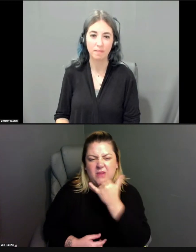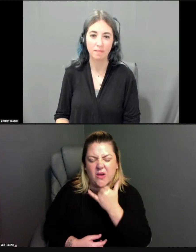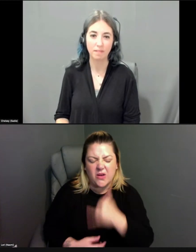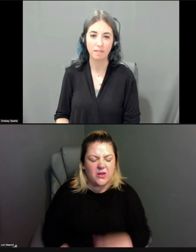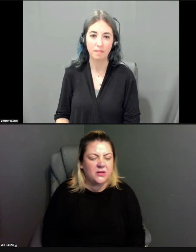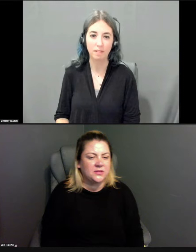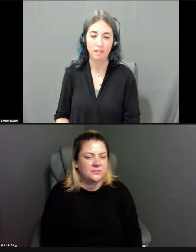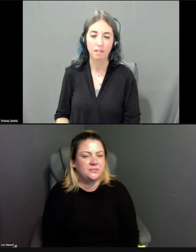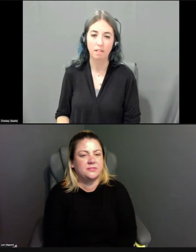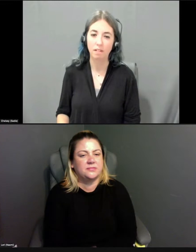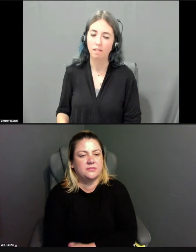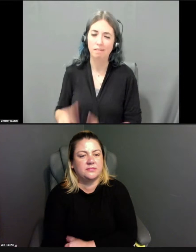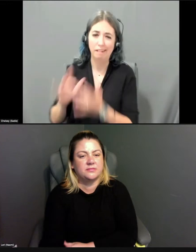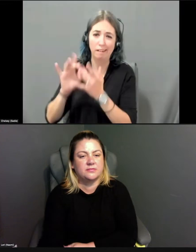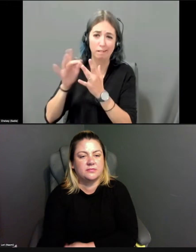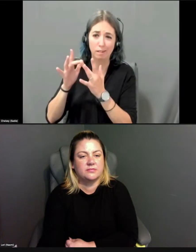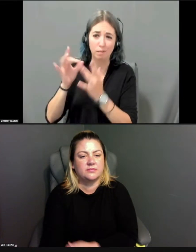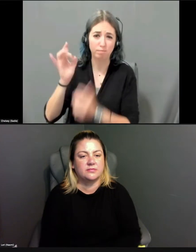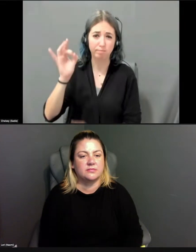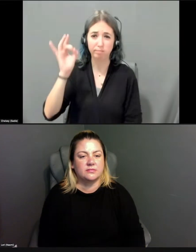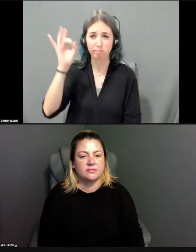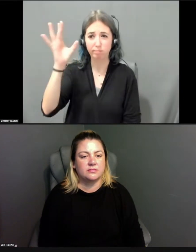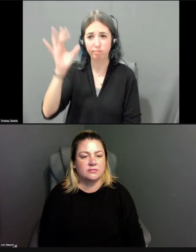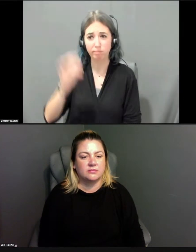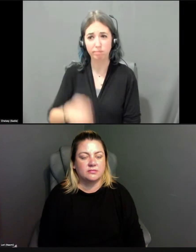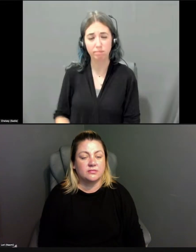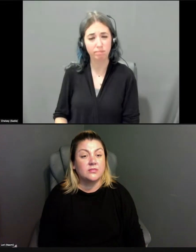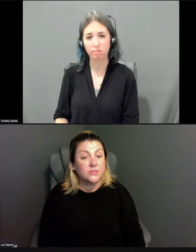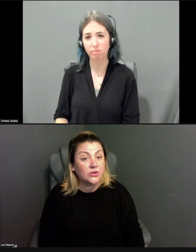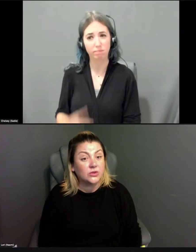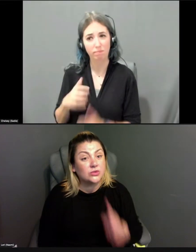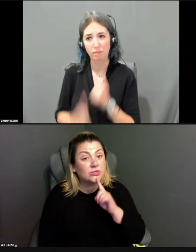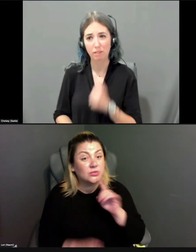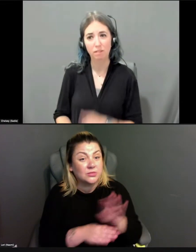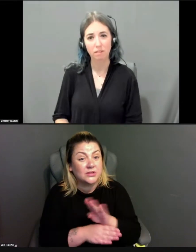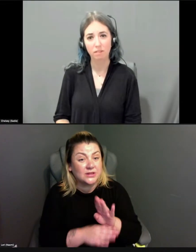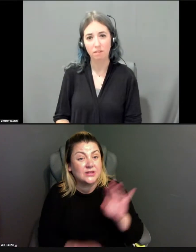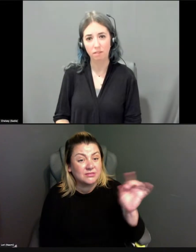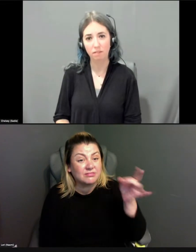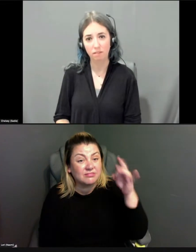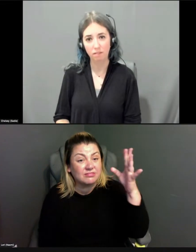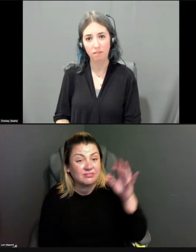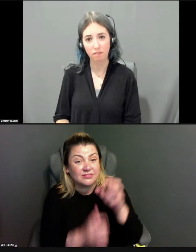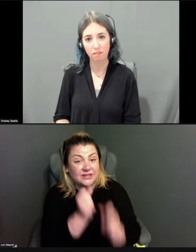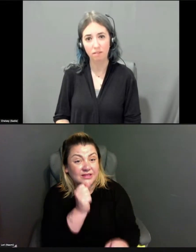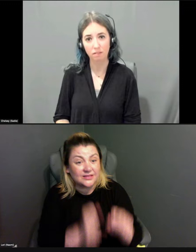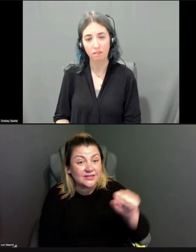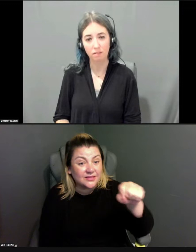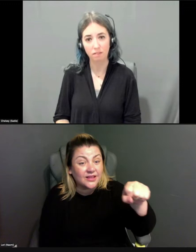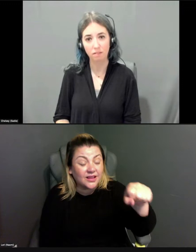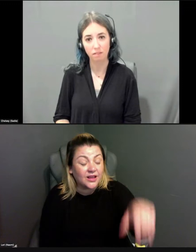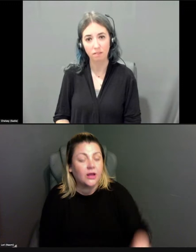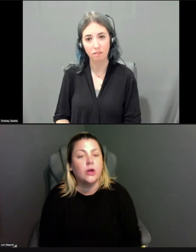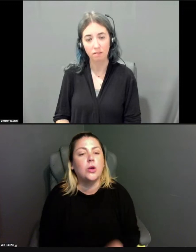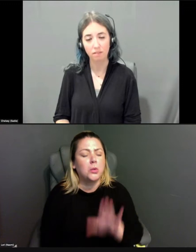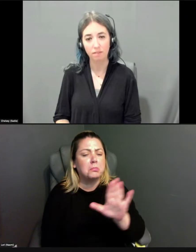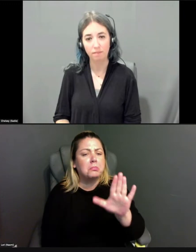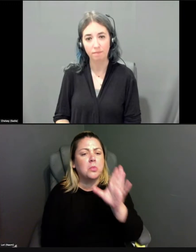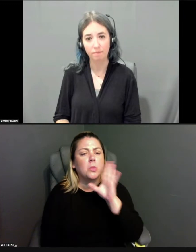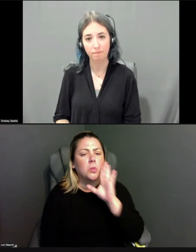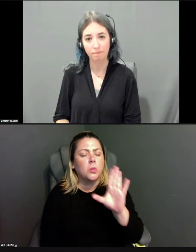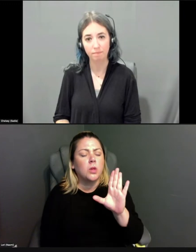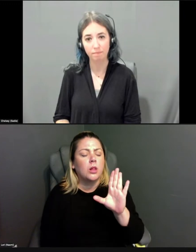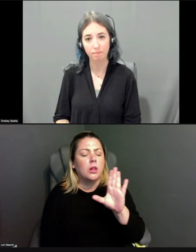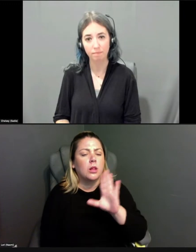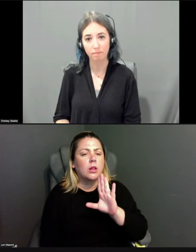brutal. It really is. And, you know, we'll get into some of the nuances of this about